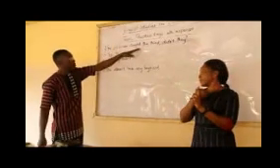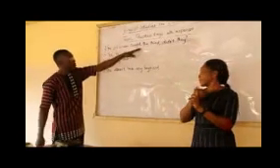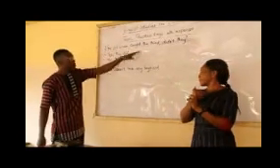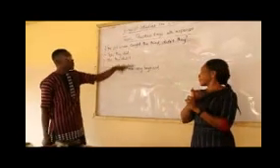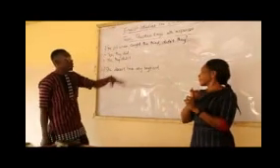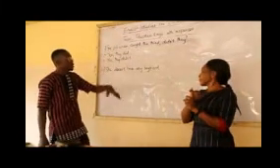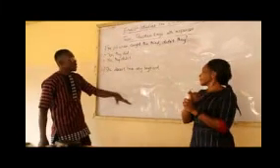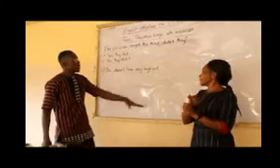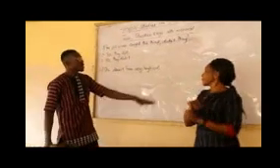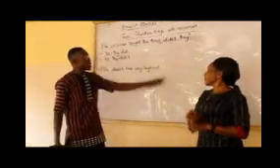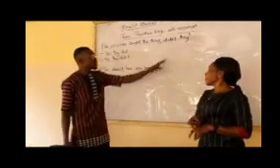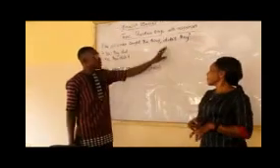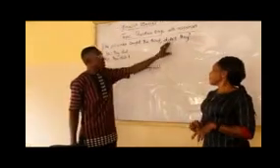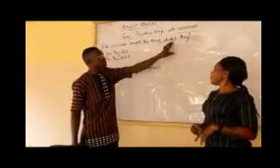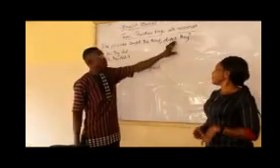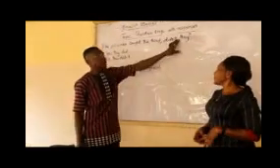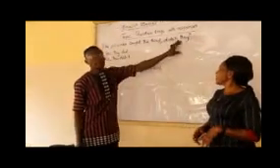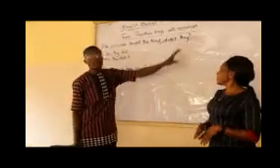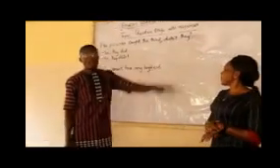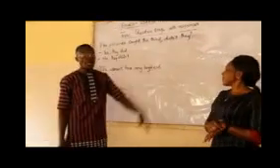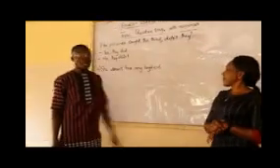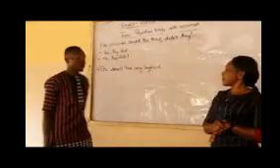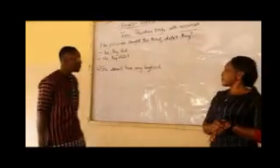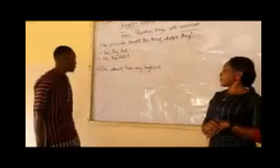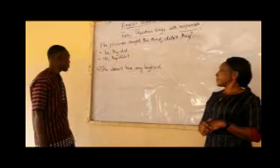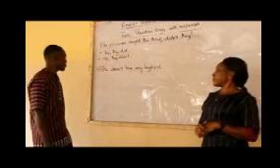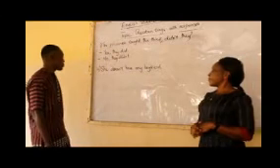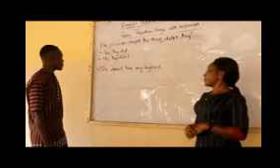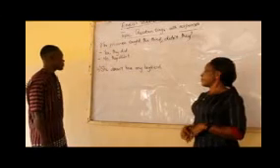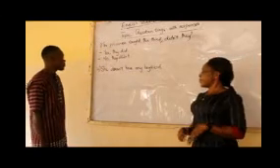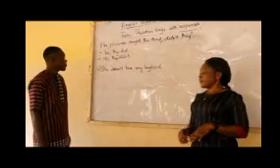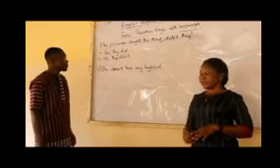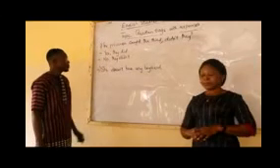Positive statements attract negative tag.